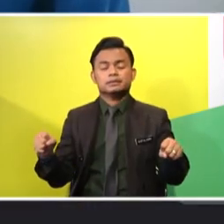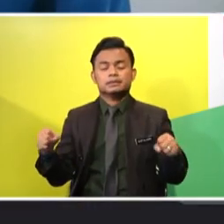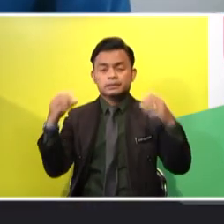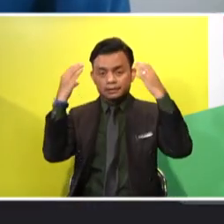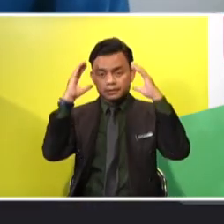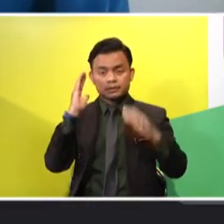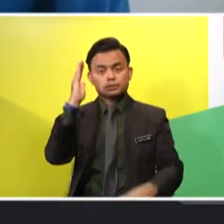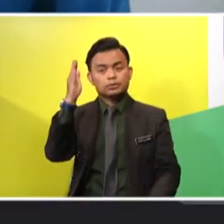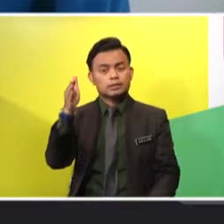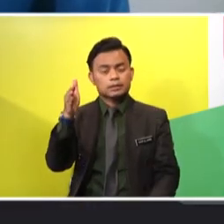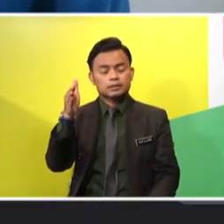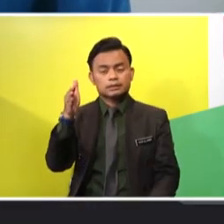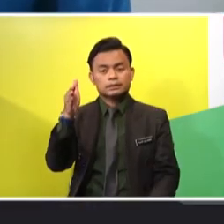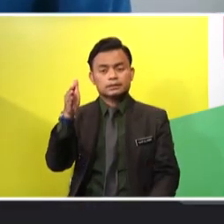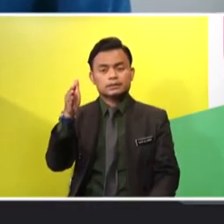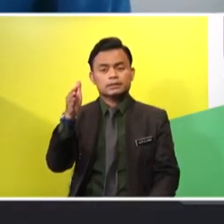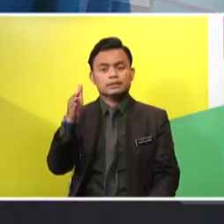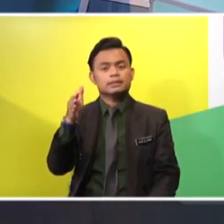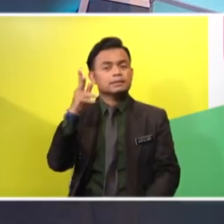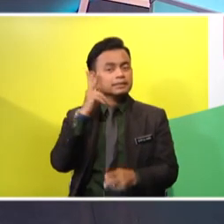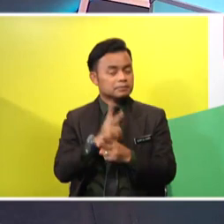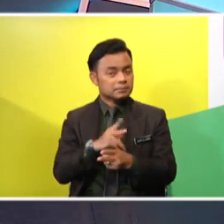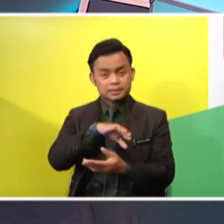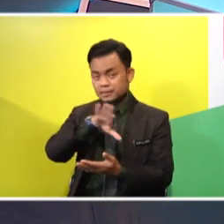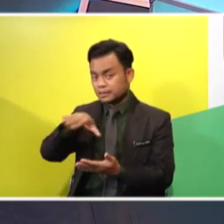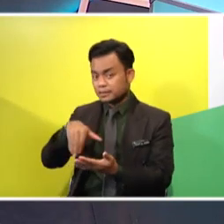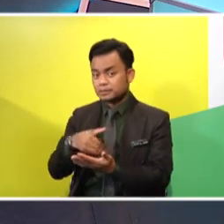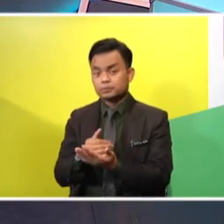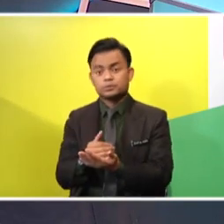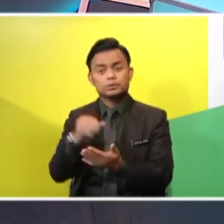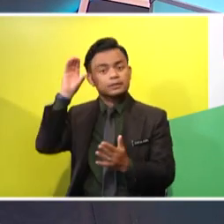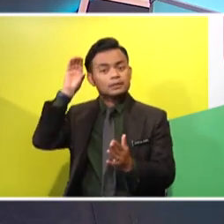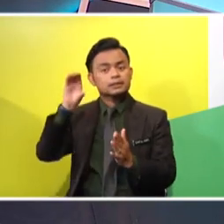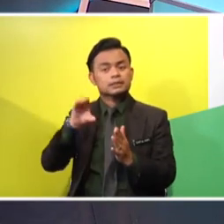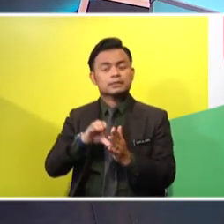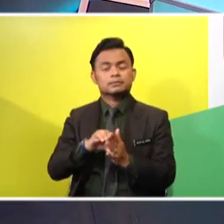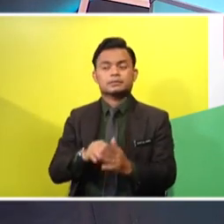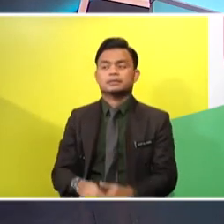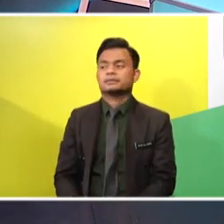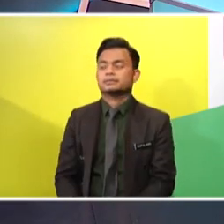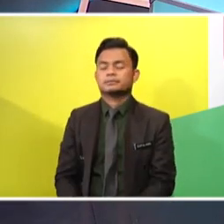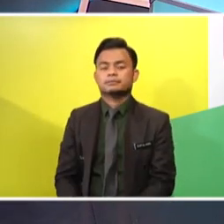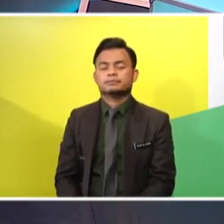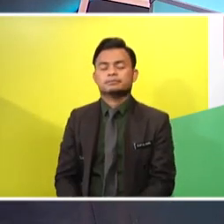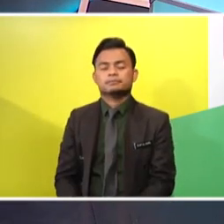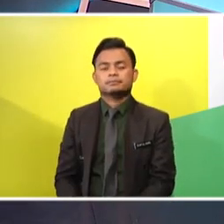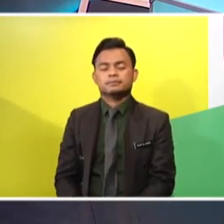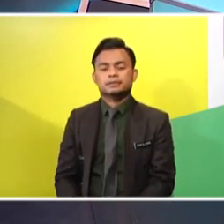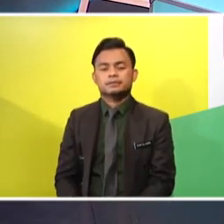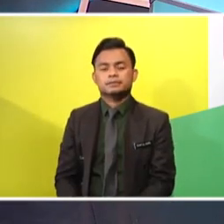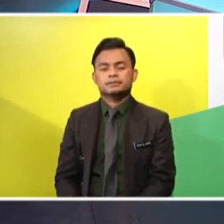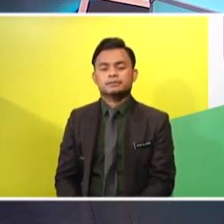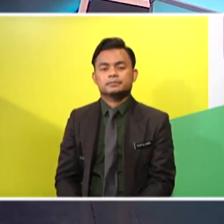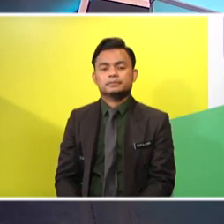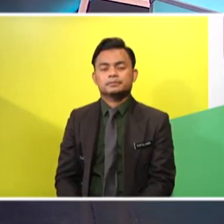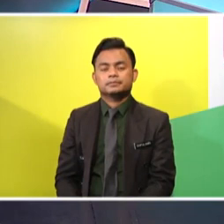cut first. No more cheating. Okay? Hanif, can you keep all the cards as well, helping me? I